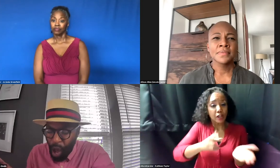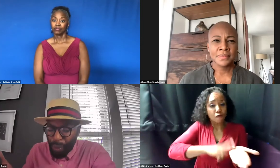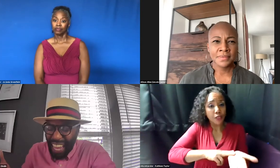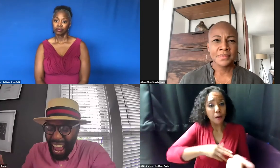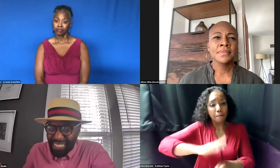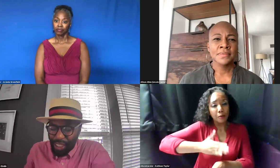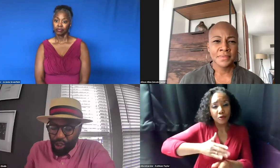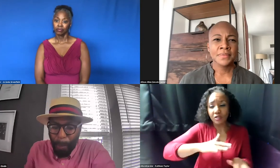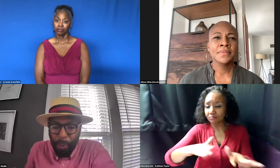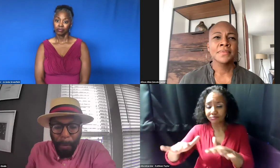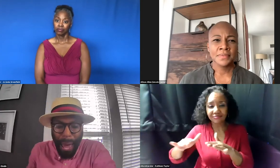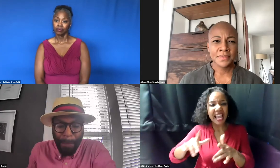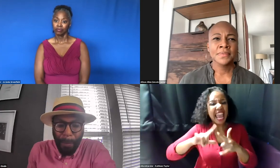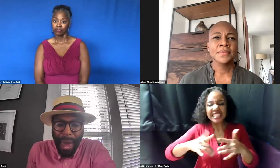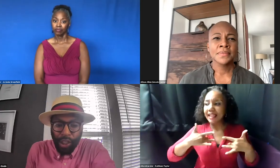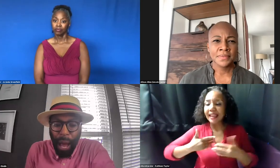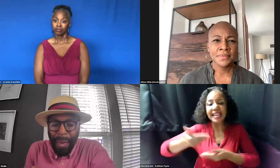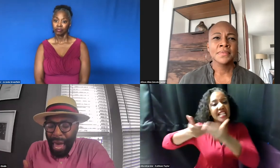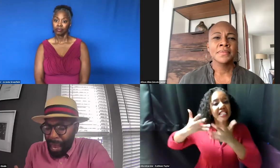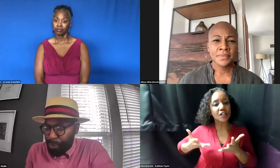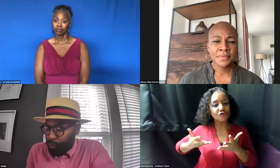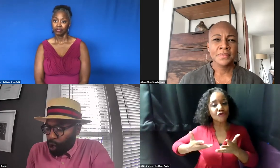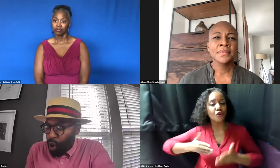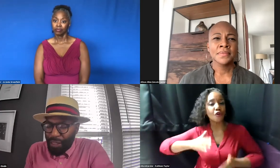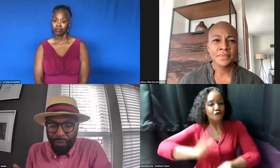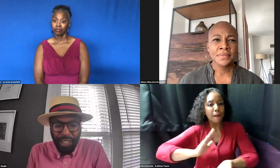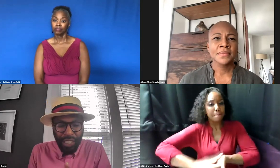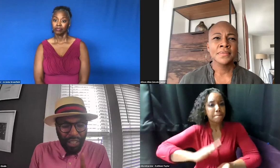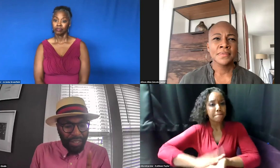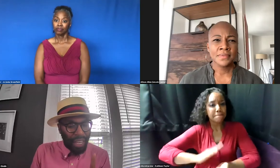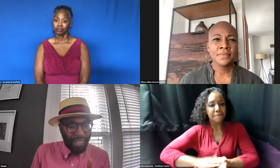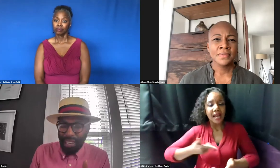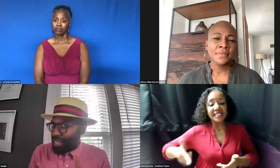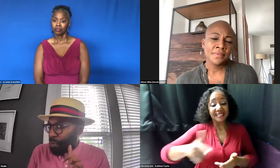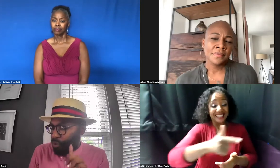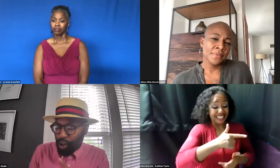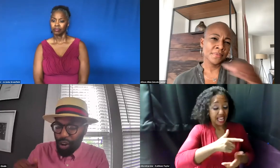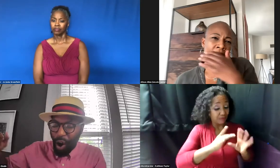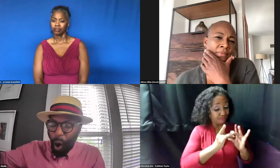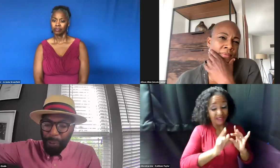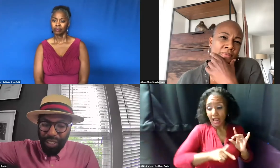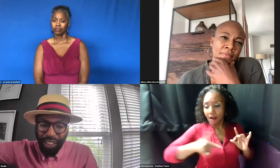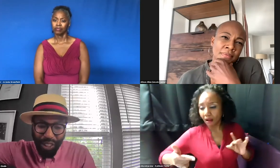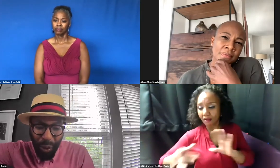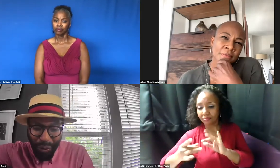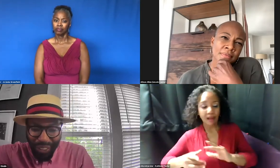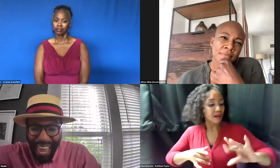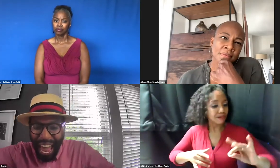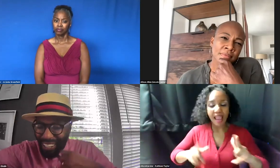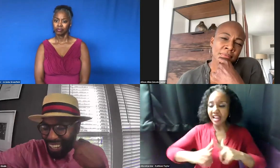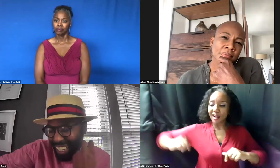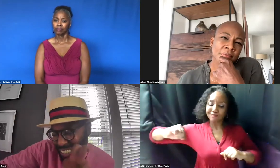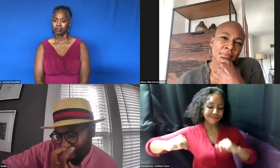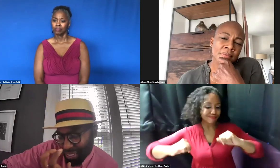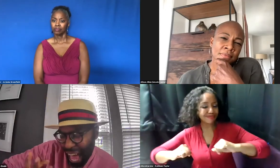backdrop, almost an ancestral boom bap and a backdrop. And before long, they're finishing each other's sentences. And then before long, they're arms on each other's shoulders